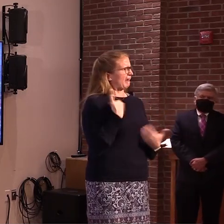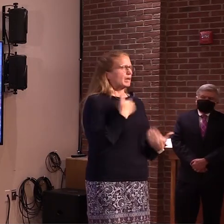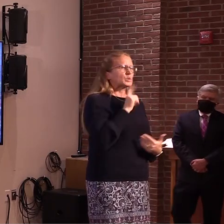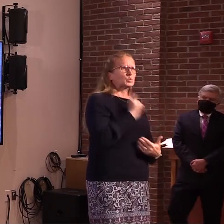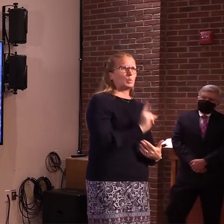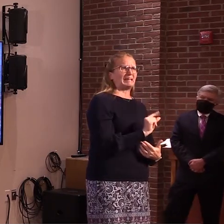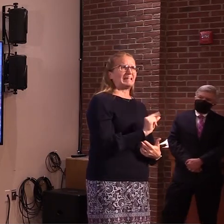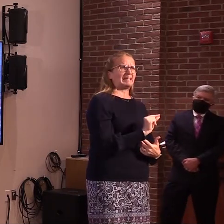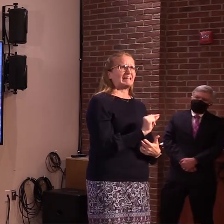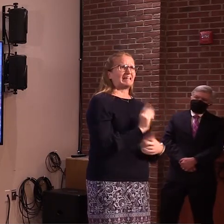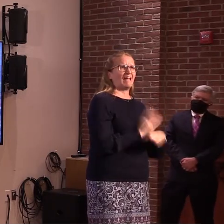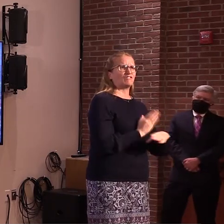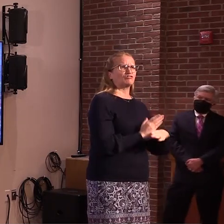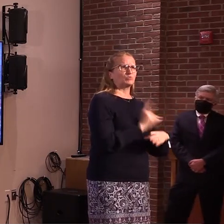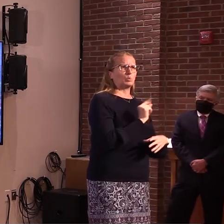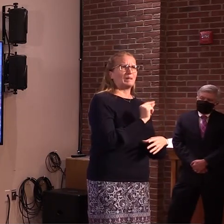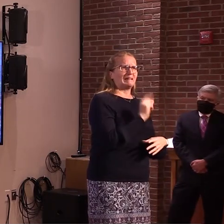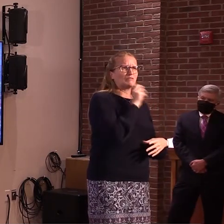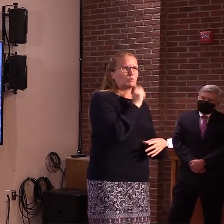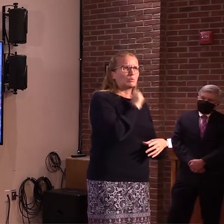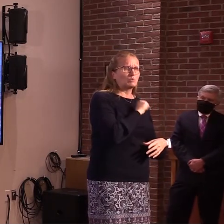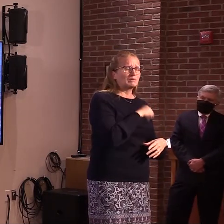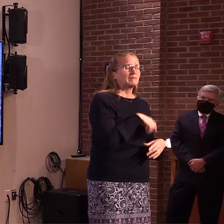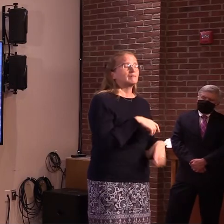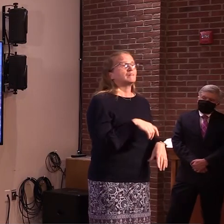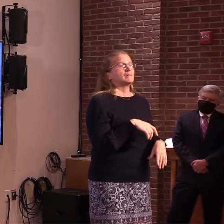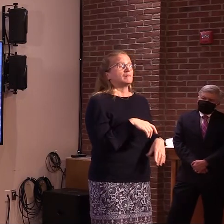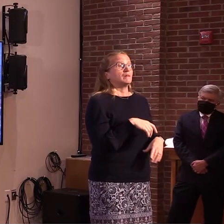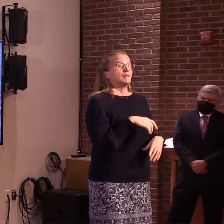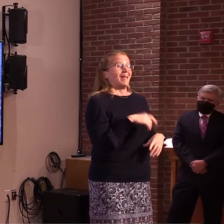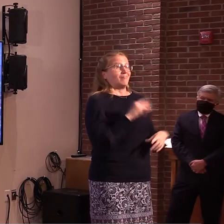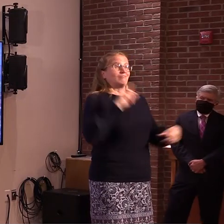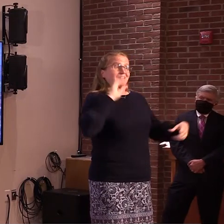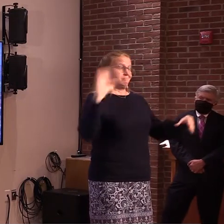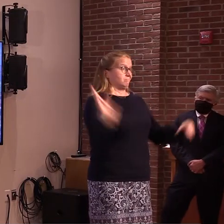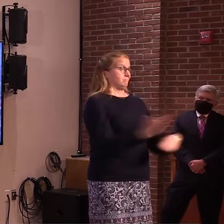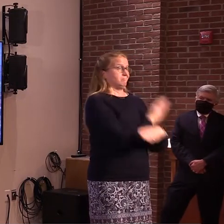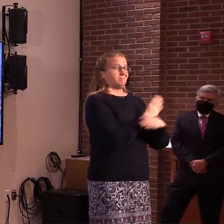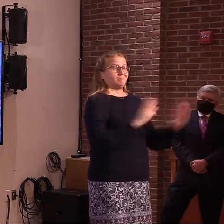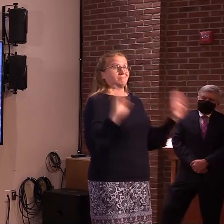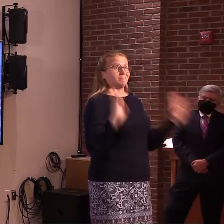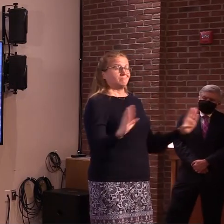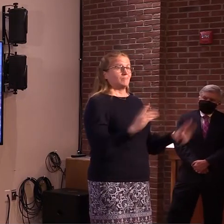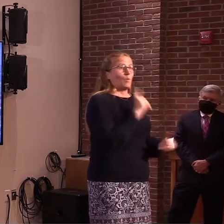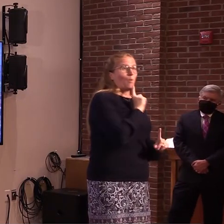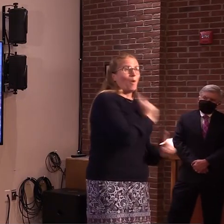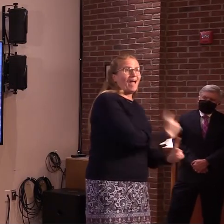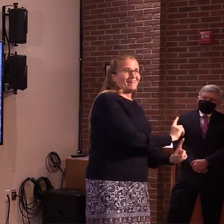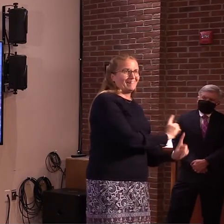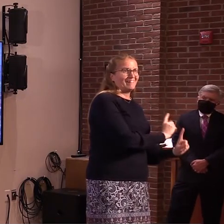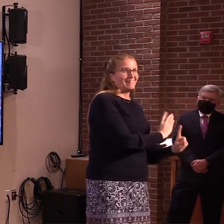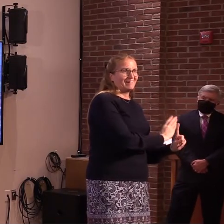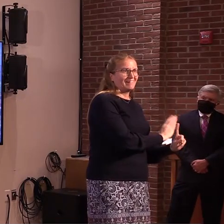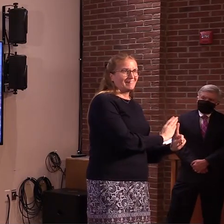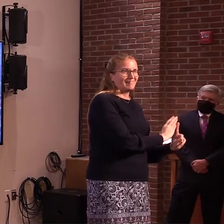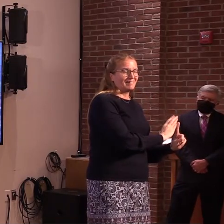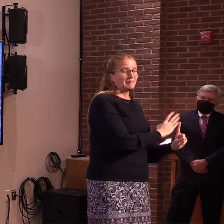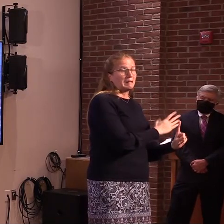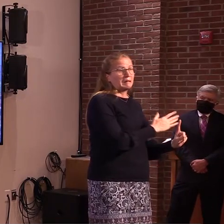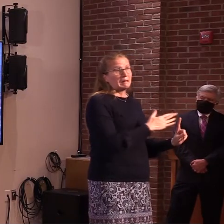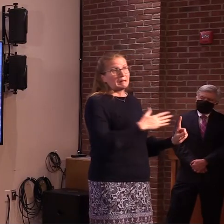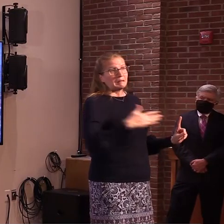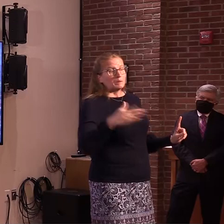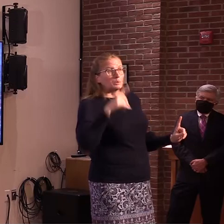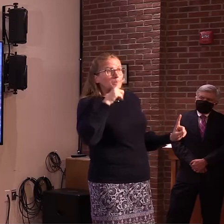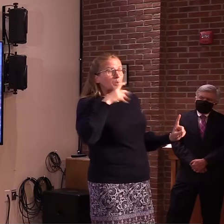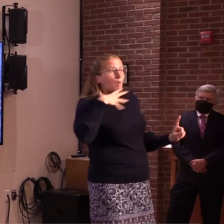The age range continues to start very low at 1. Previously, the oldest was in the low